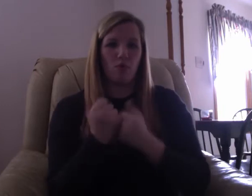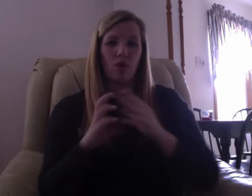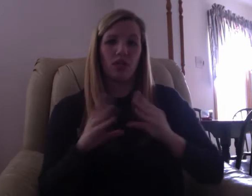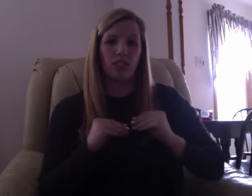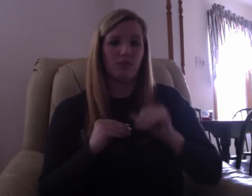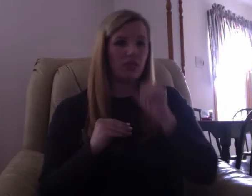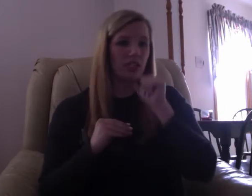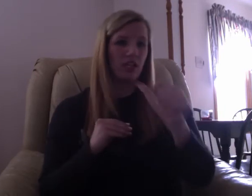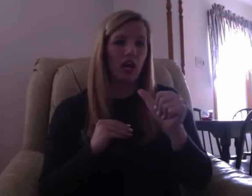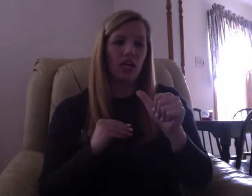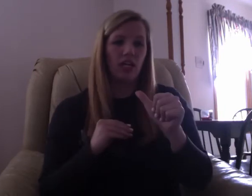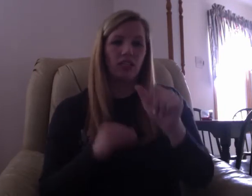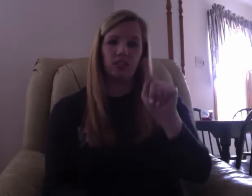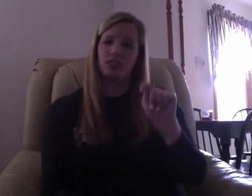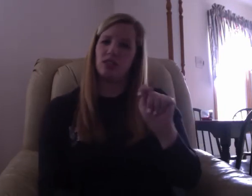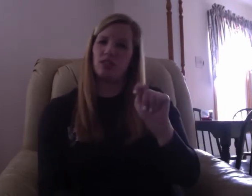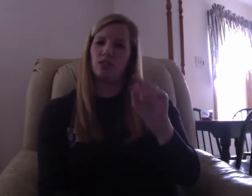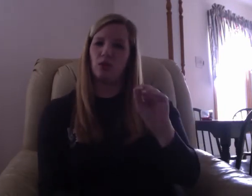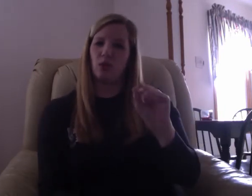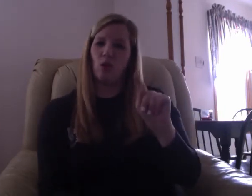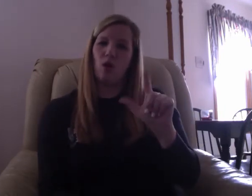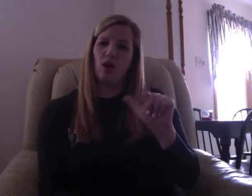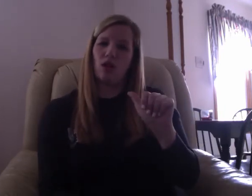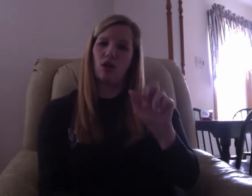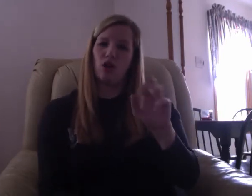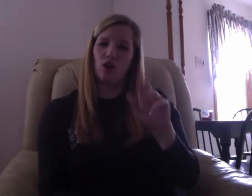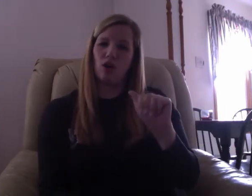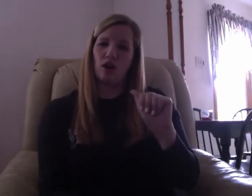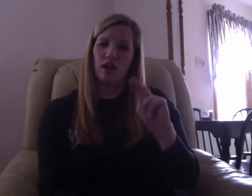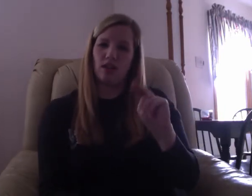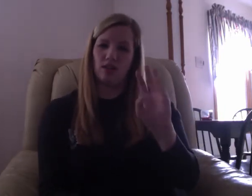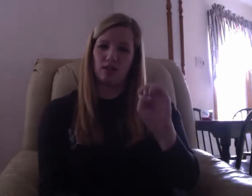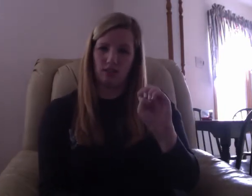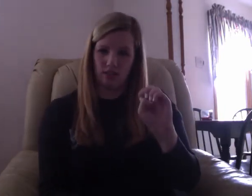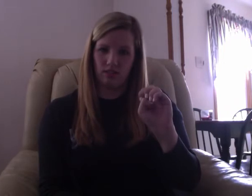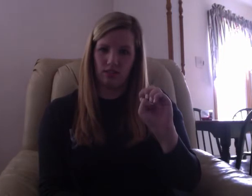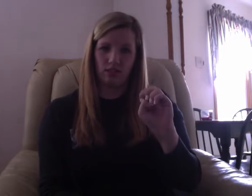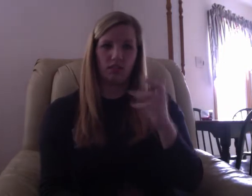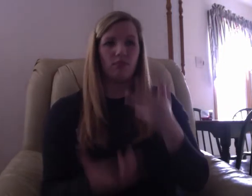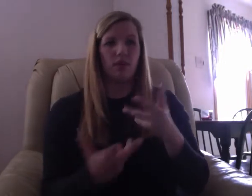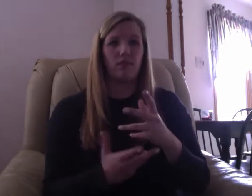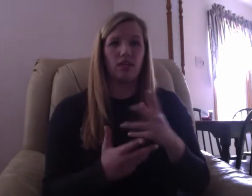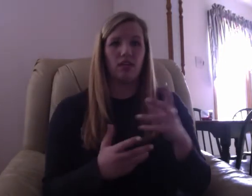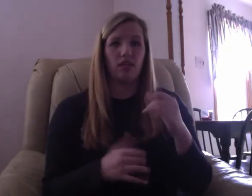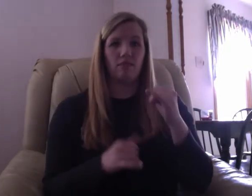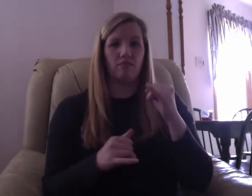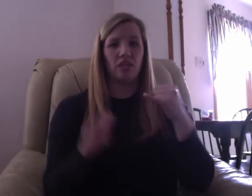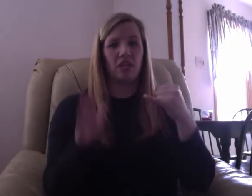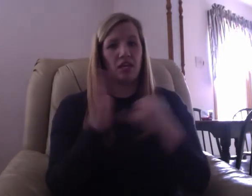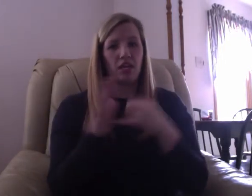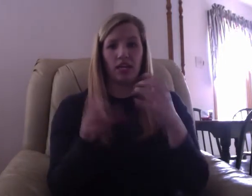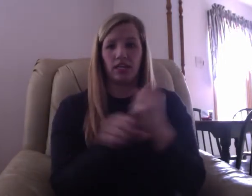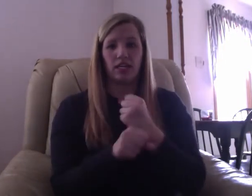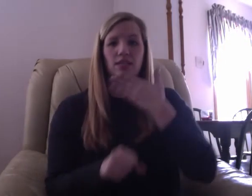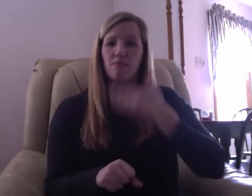tolerance. And it could be anything creative, such as Make It's Better video, to creating a banner, to whatever, a banner that